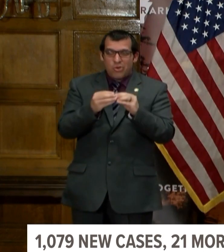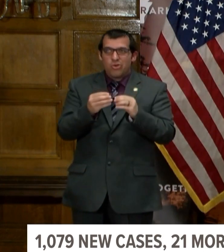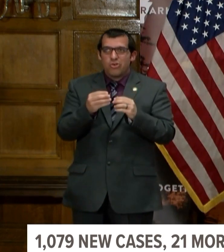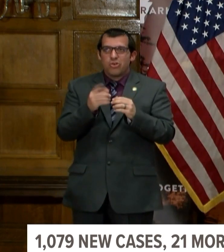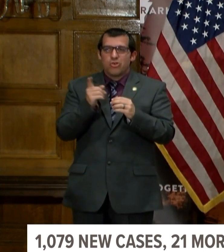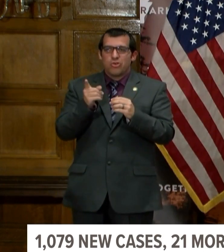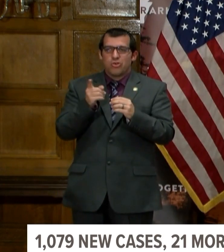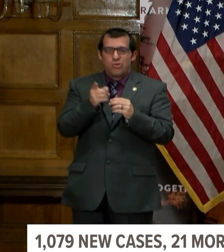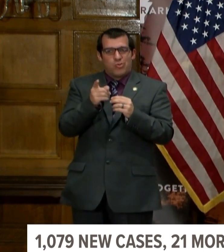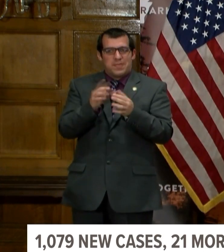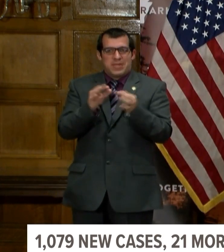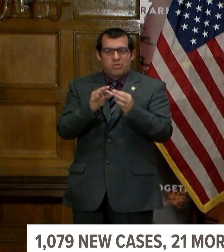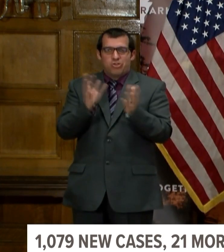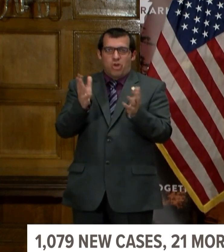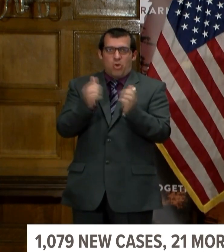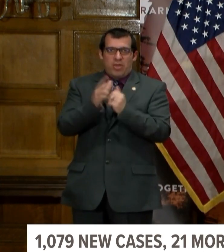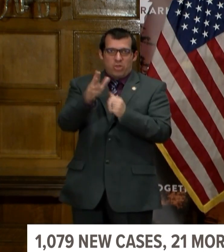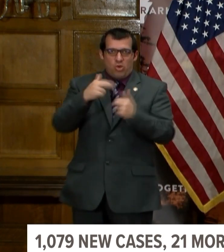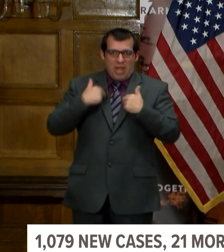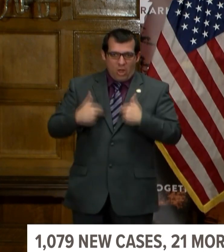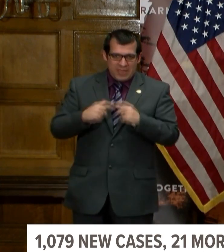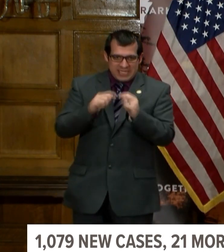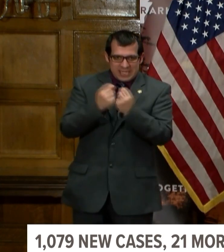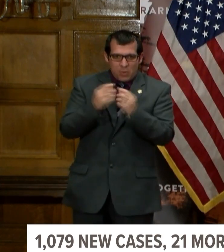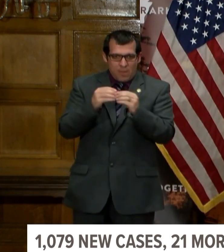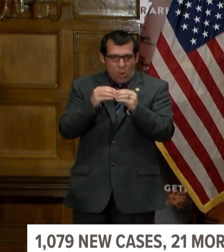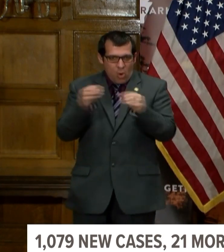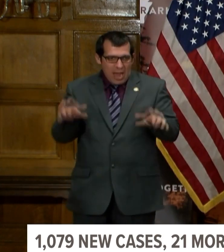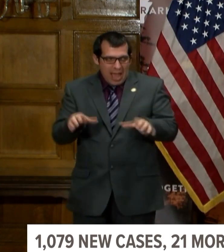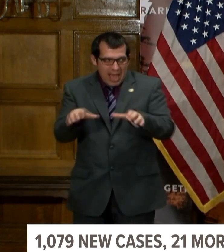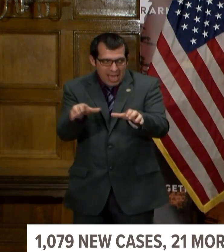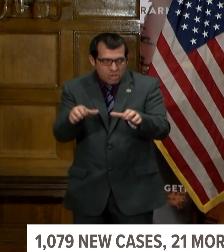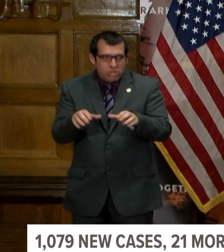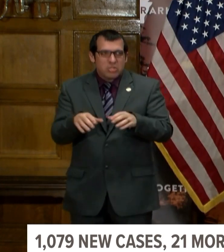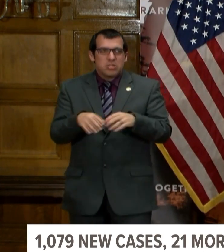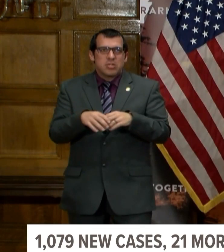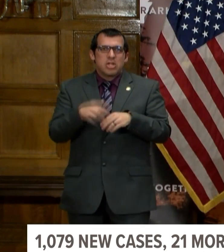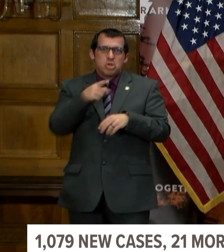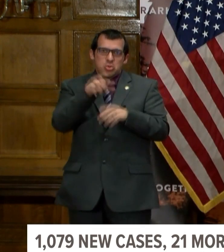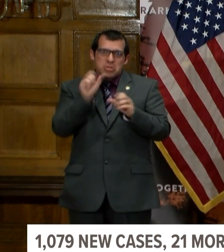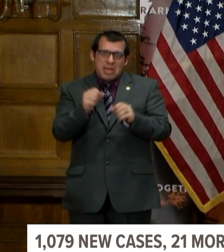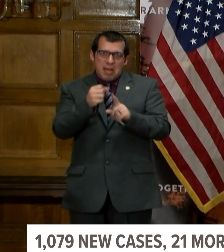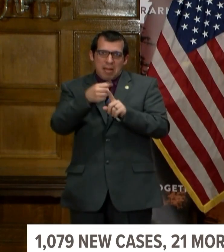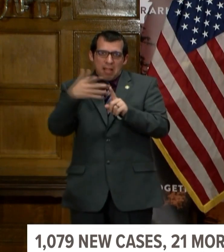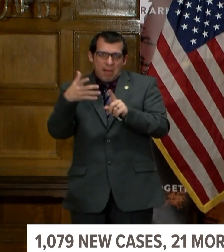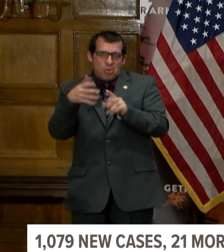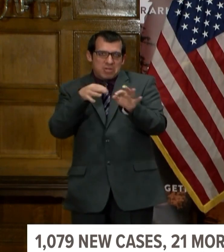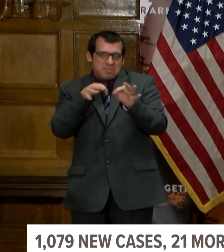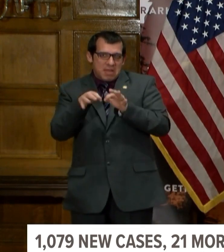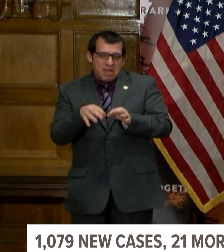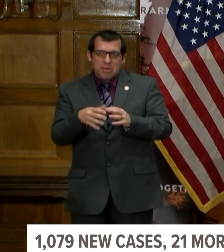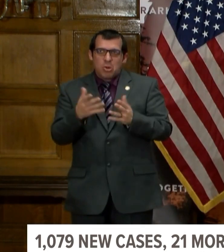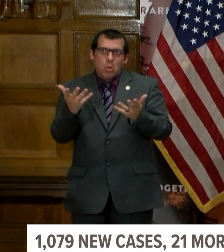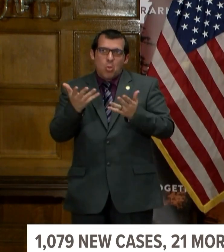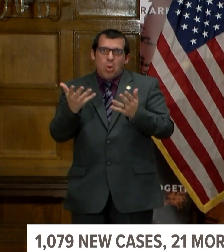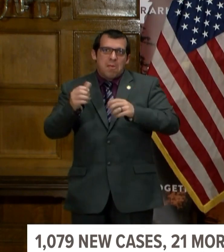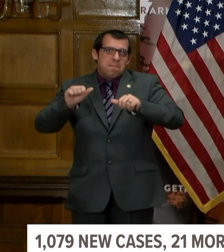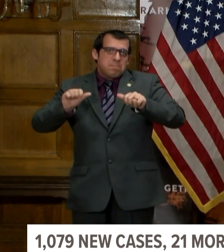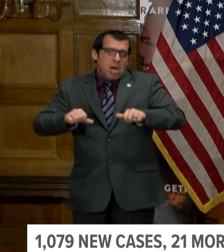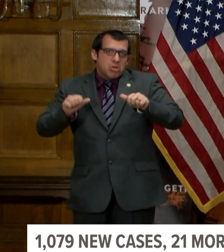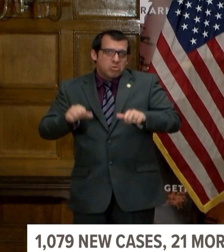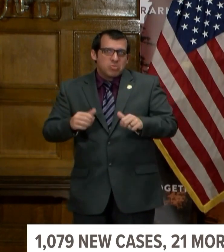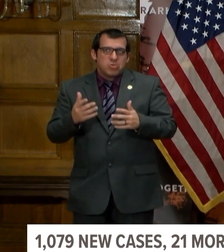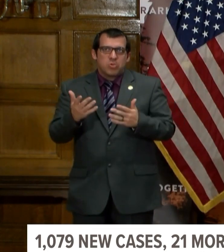You had mentioned talking with your health team about additional action that could be taken. Want to see if you could elaborate on what all could be on the table